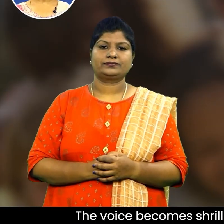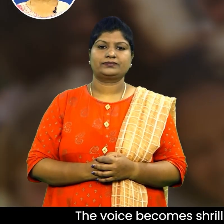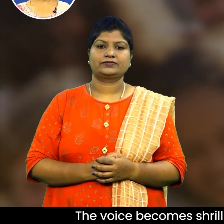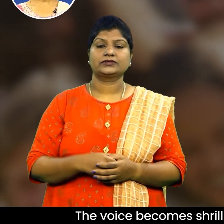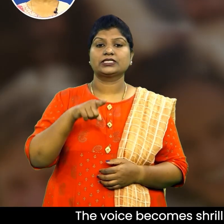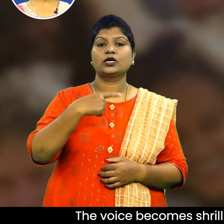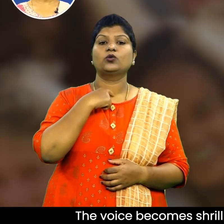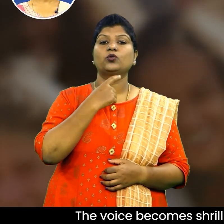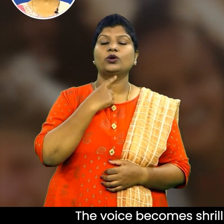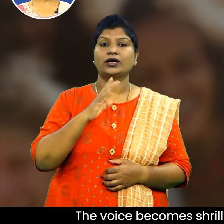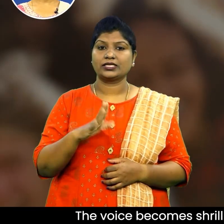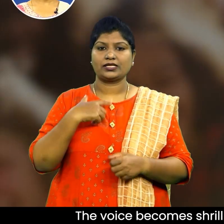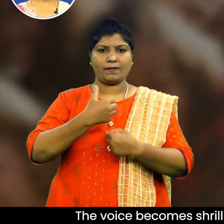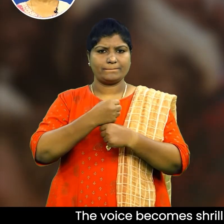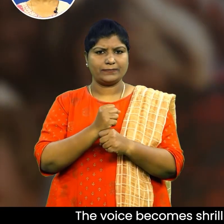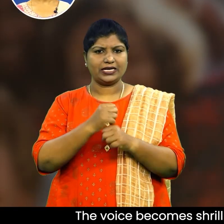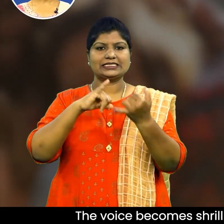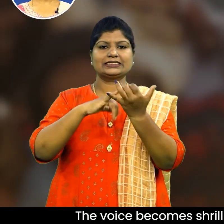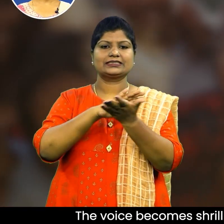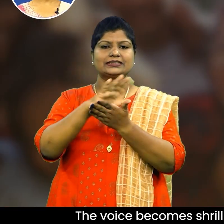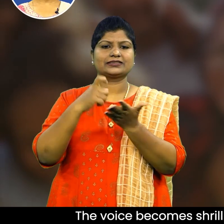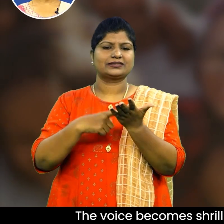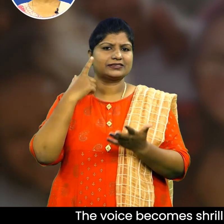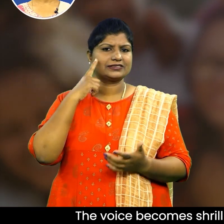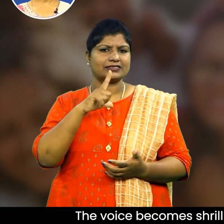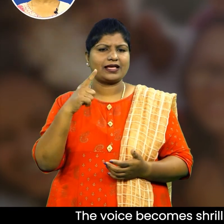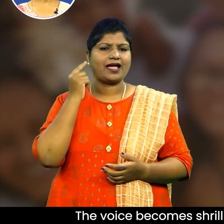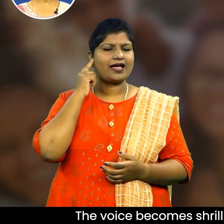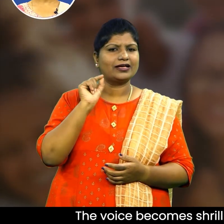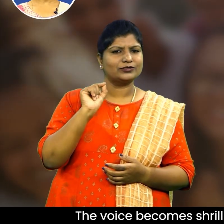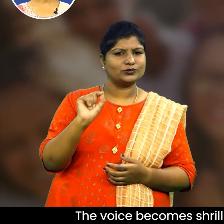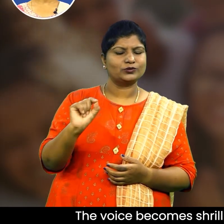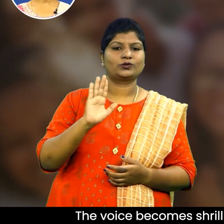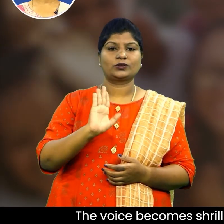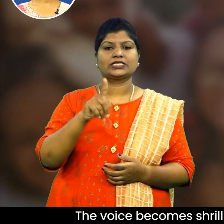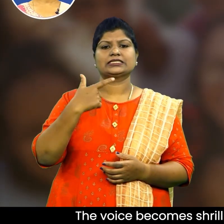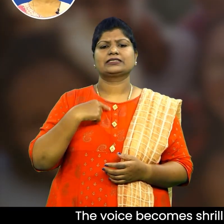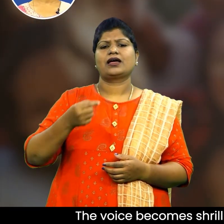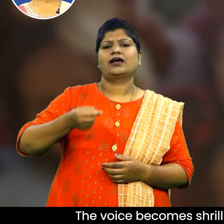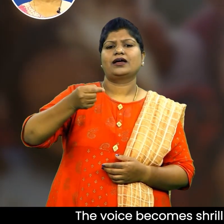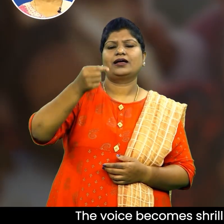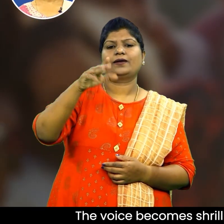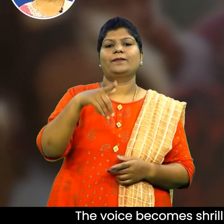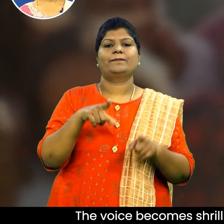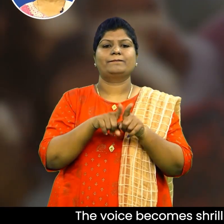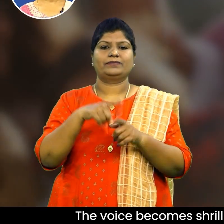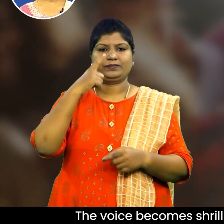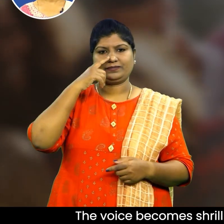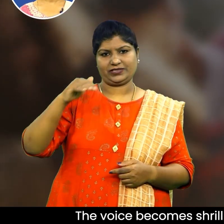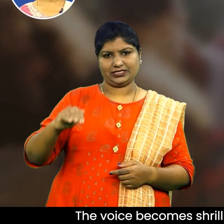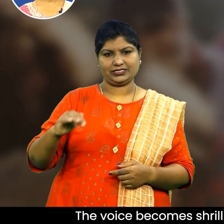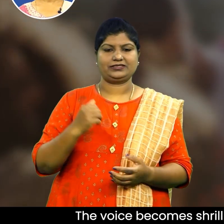The voice becomes shrill and voice breaks are rare among girls.